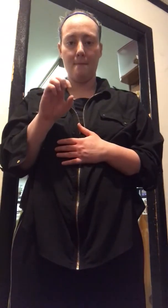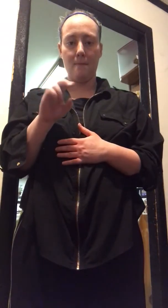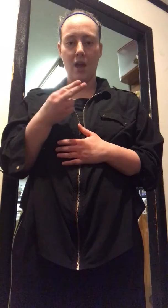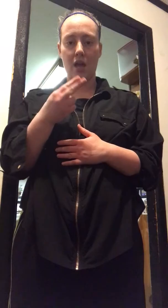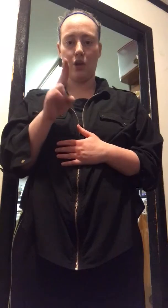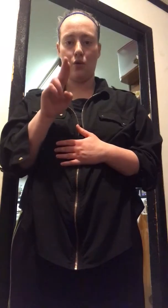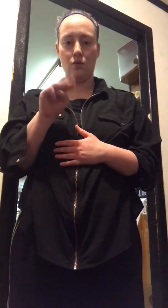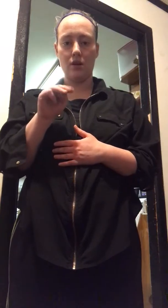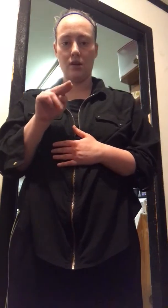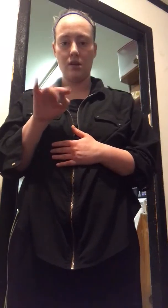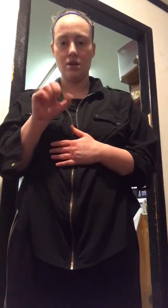Negative feedback.